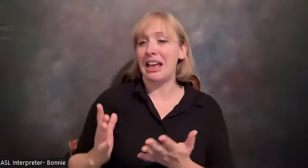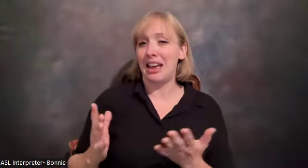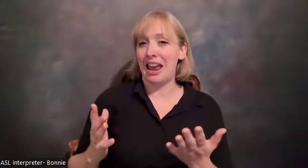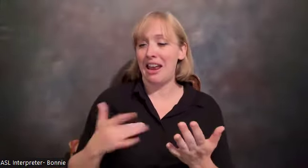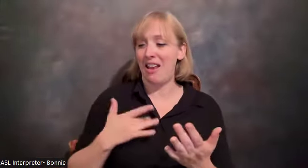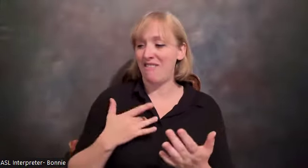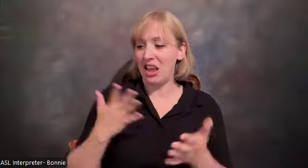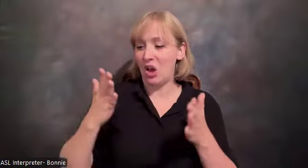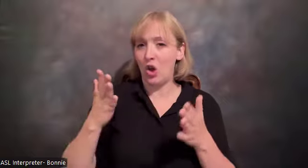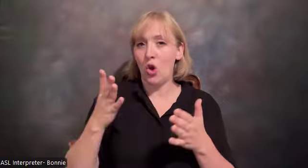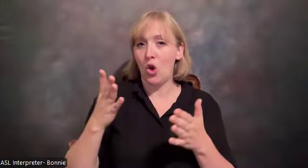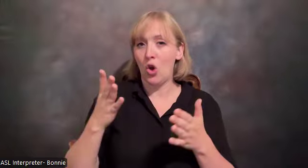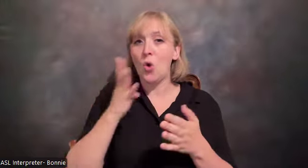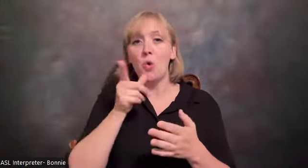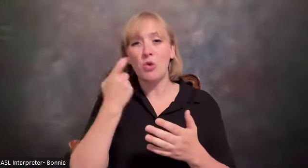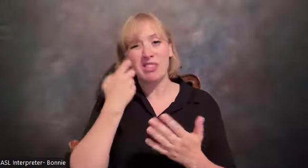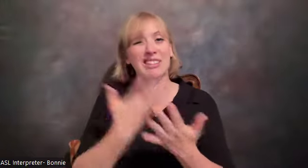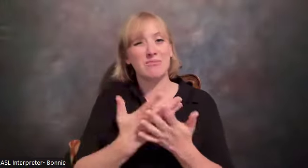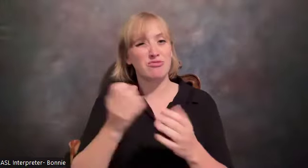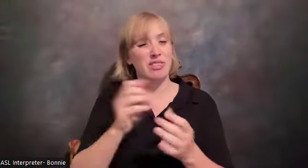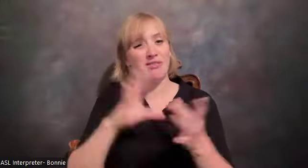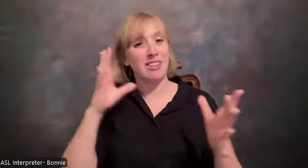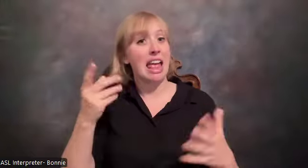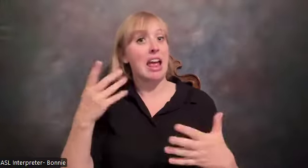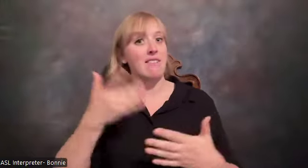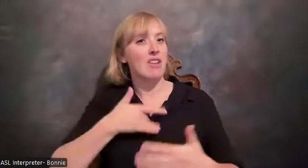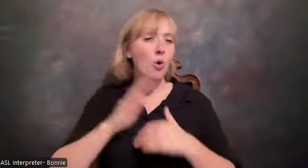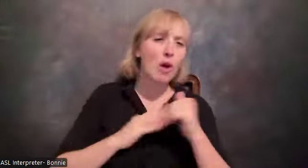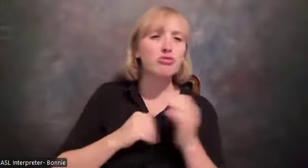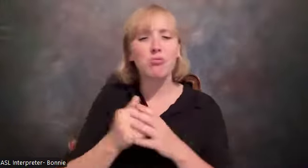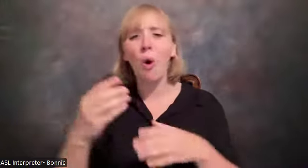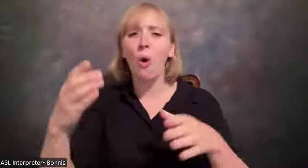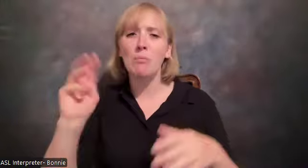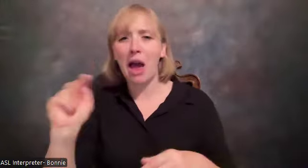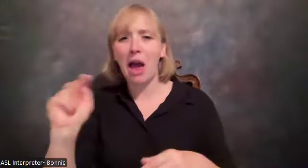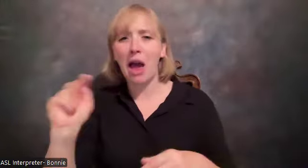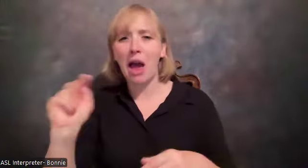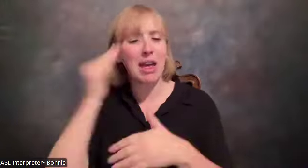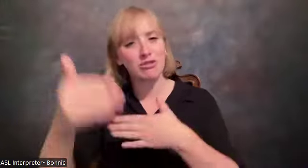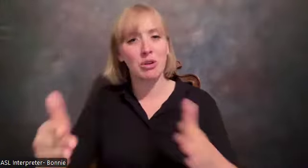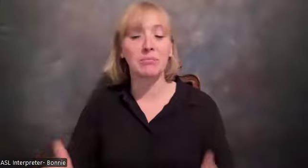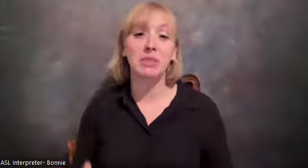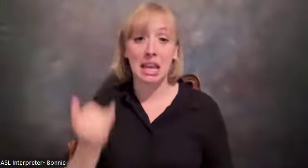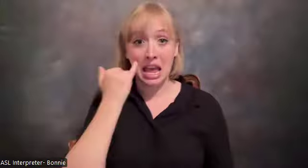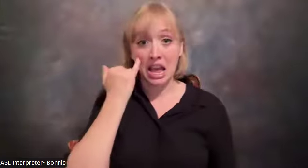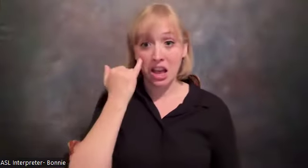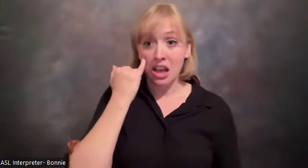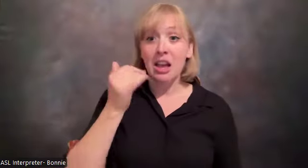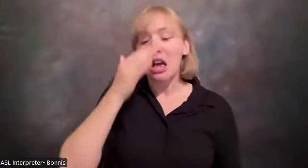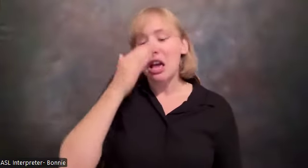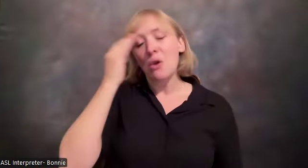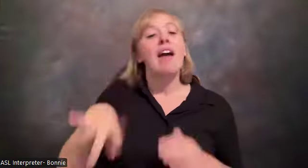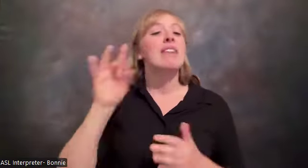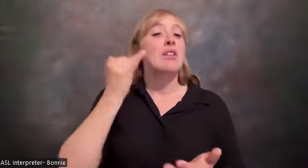convicts feel more at home upon release. I'm not really sure. But I found the magic of drinking on top of antabuse, and that is hang in there. And that's a very